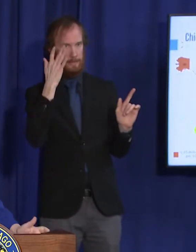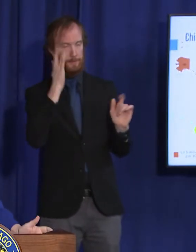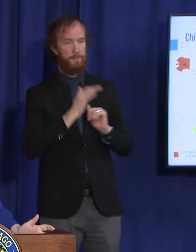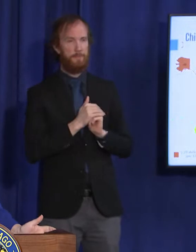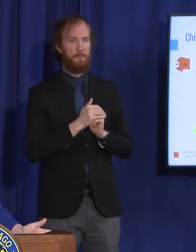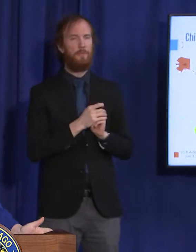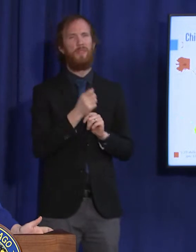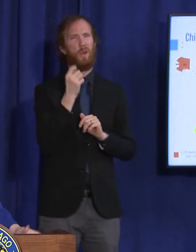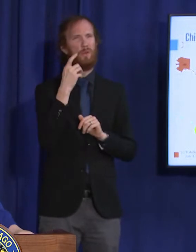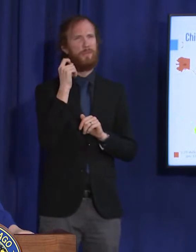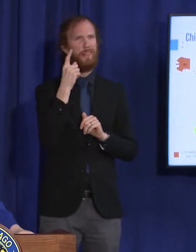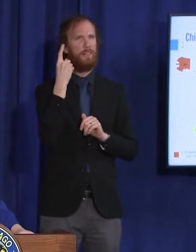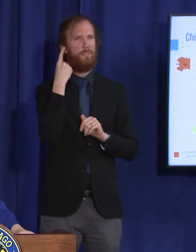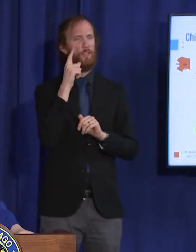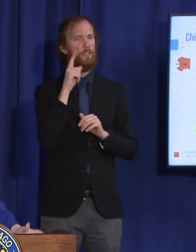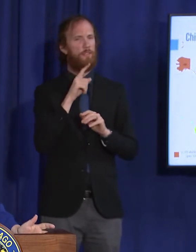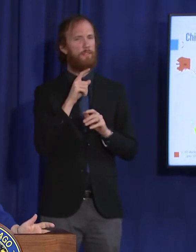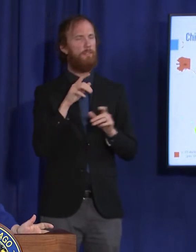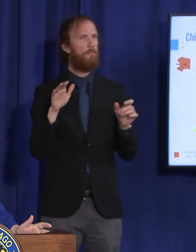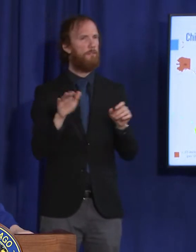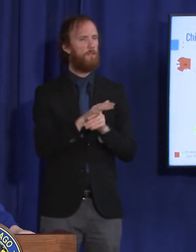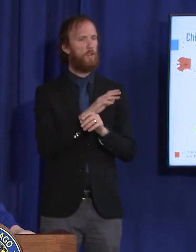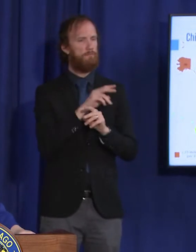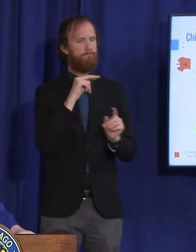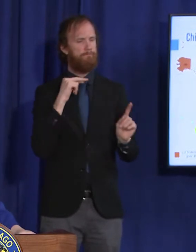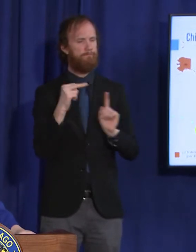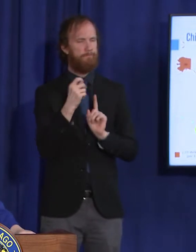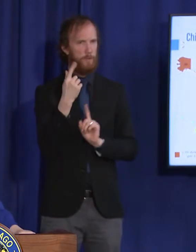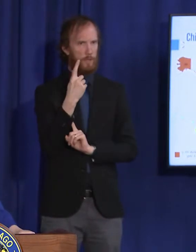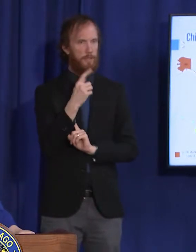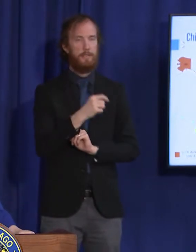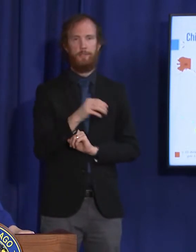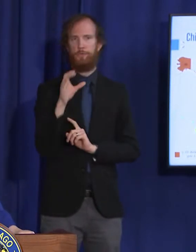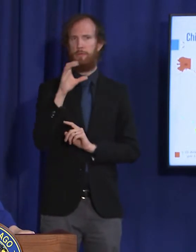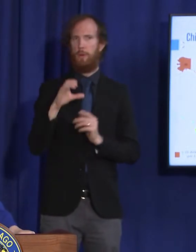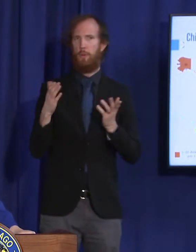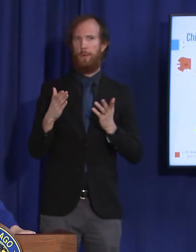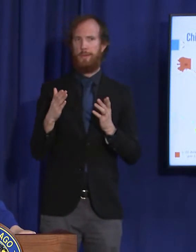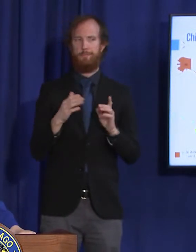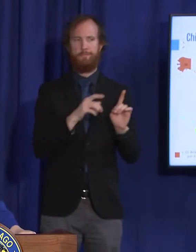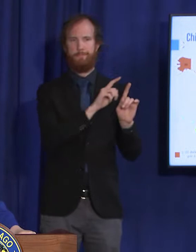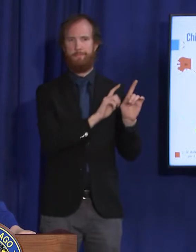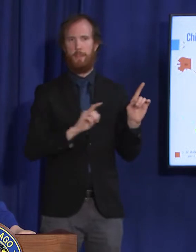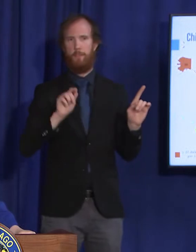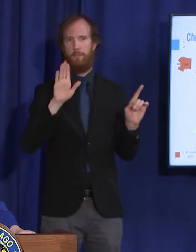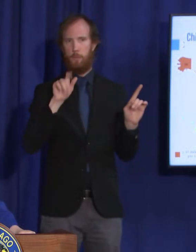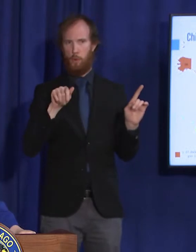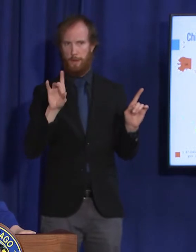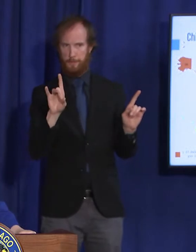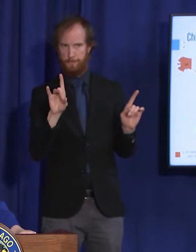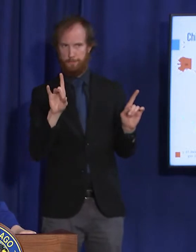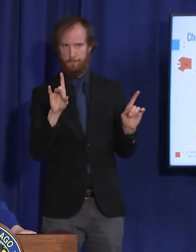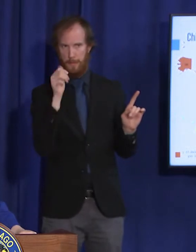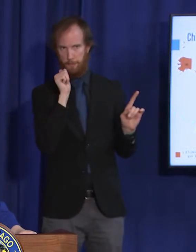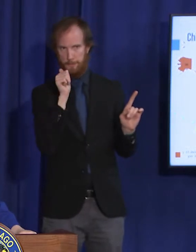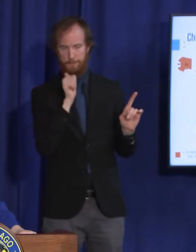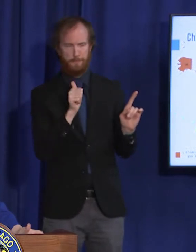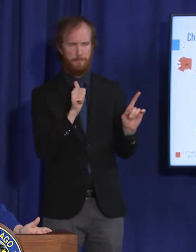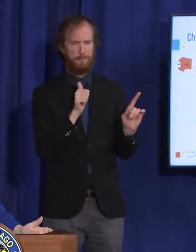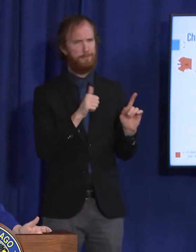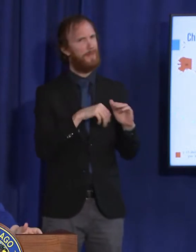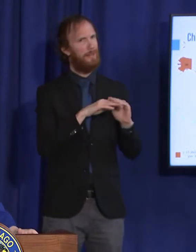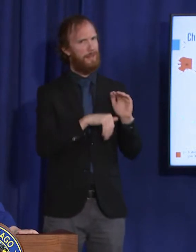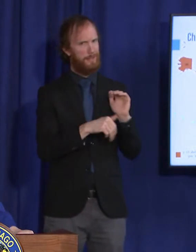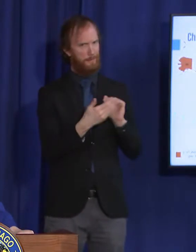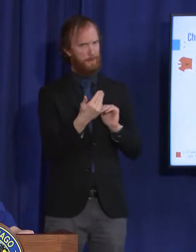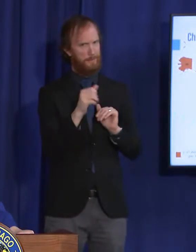again, I told you Chicago's at 5.8 cases per 100,000 per day, well under that 15. But